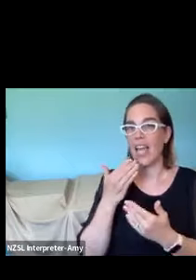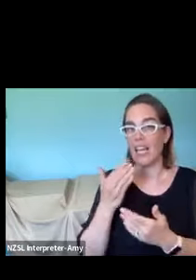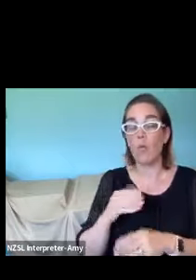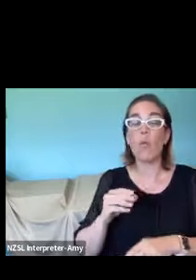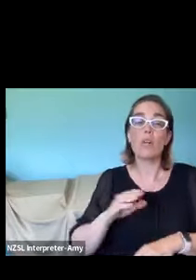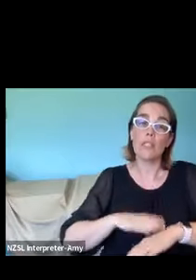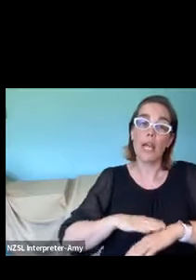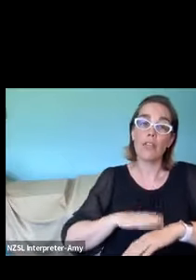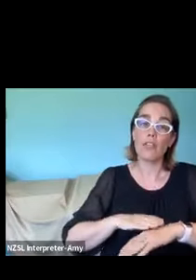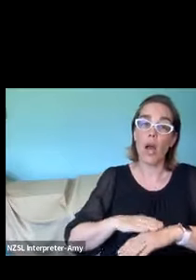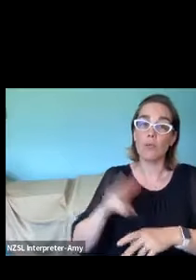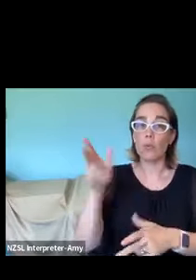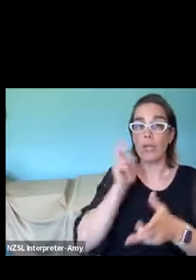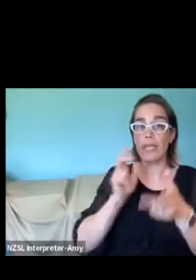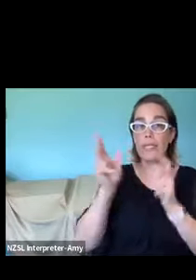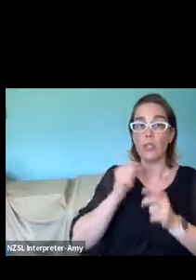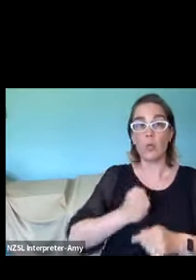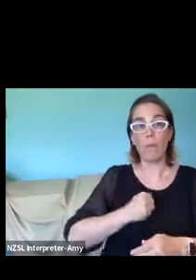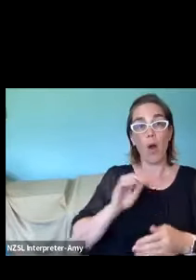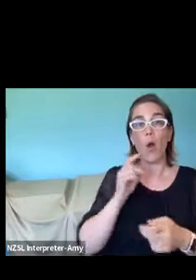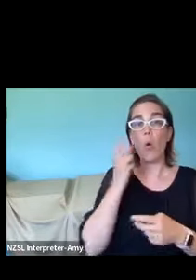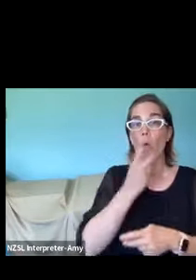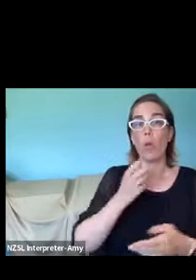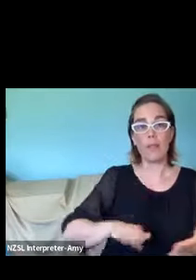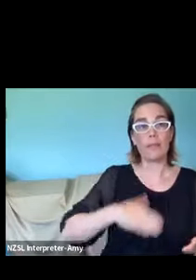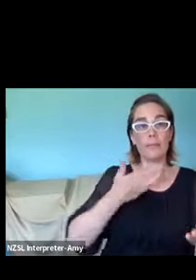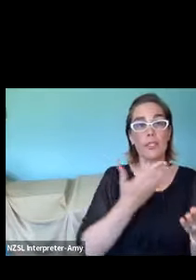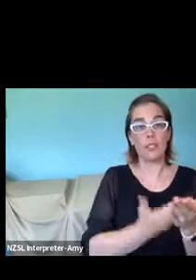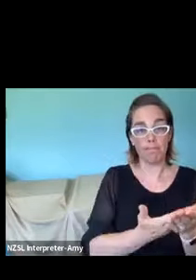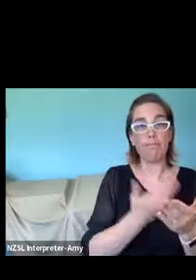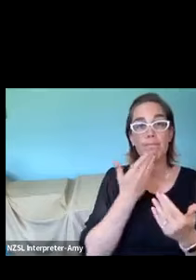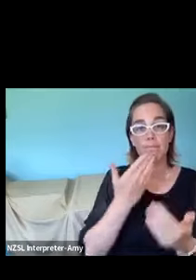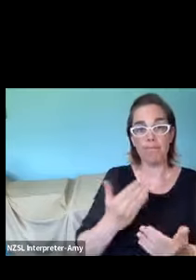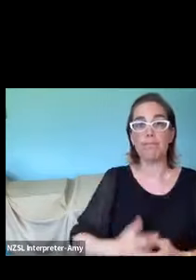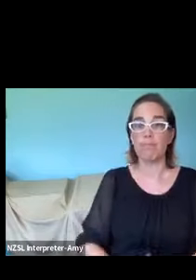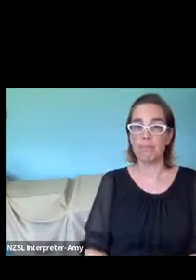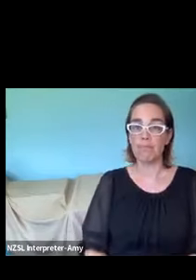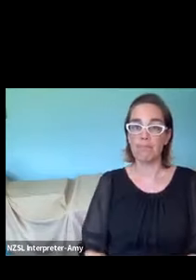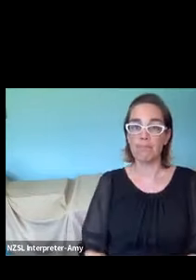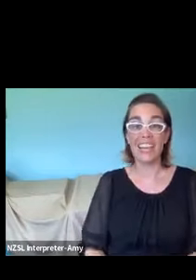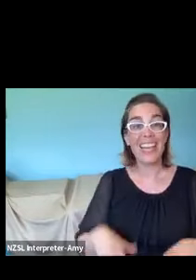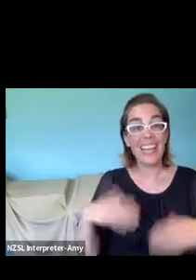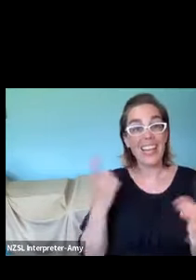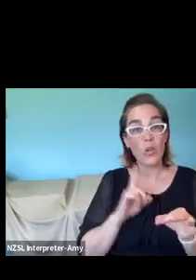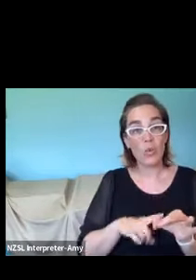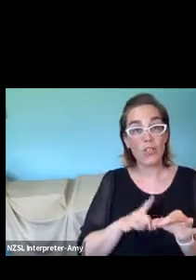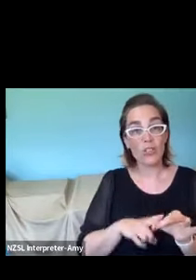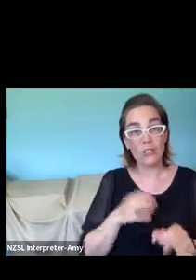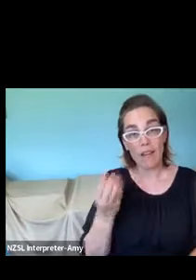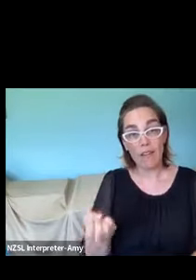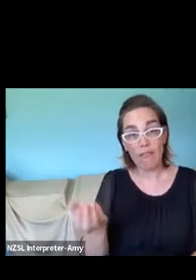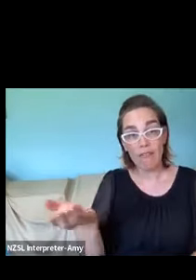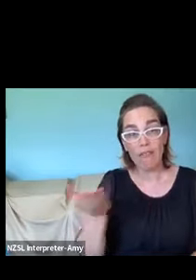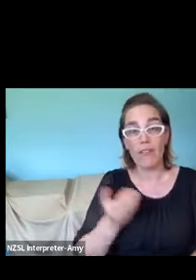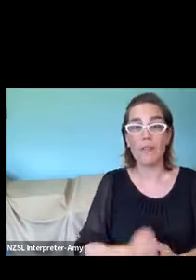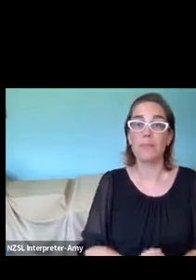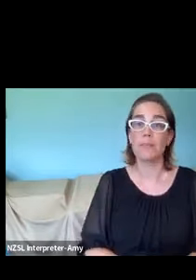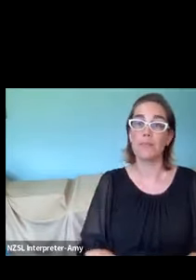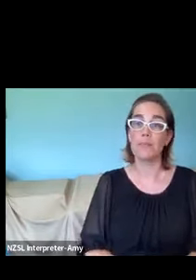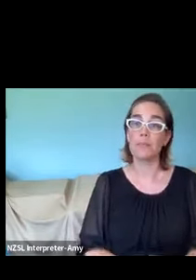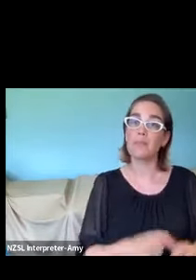time out of your day to listen to my oral submission. Thank you. Does anyone have any questions? Thanks, Natasha.